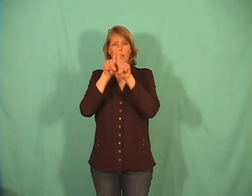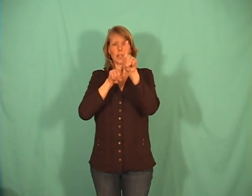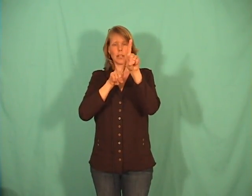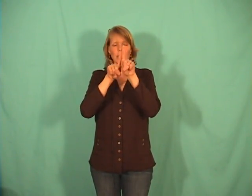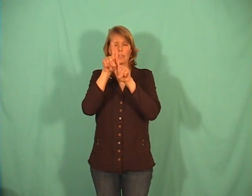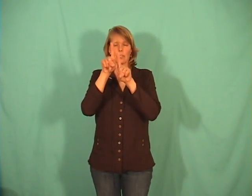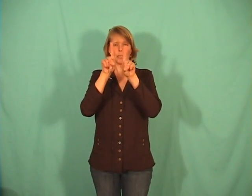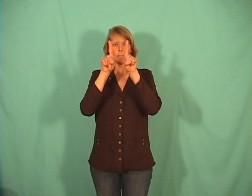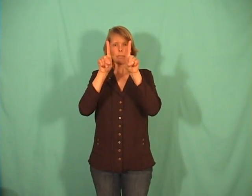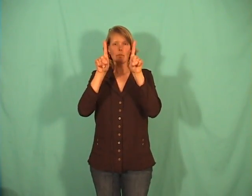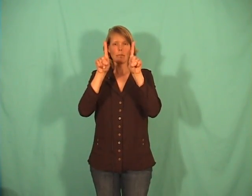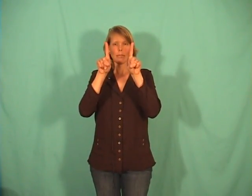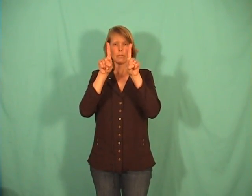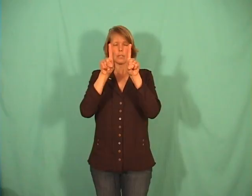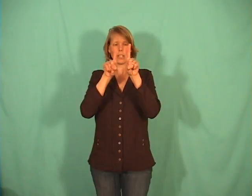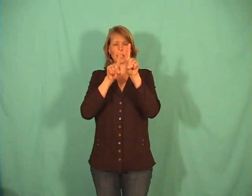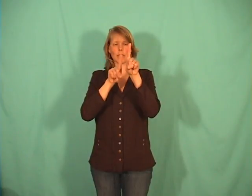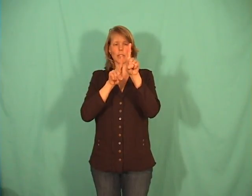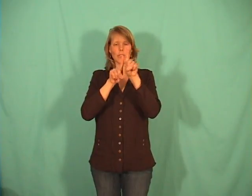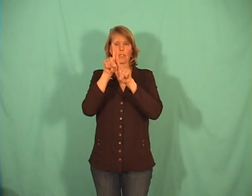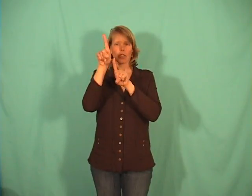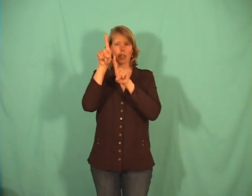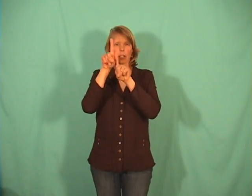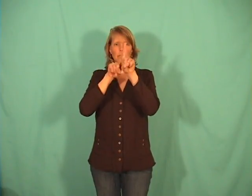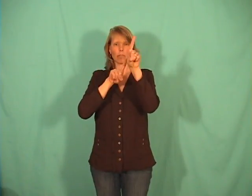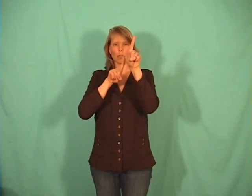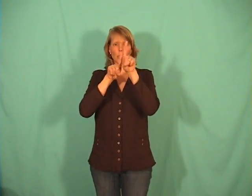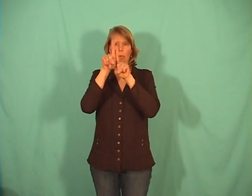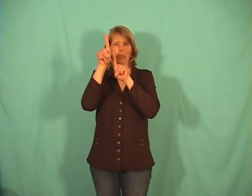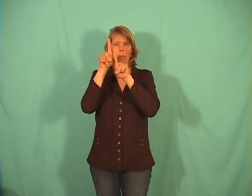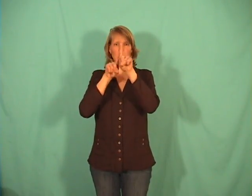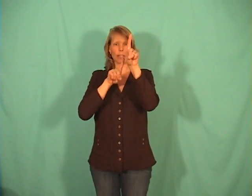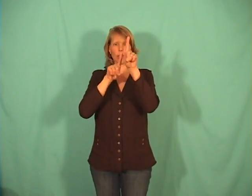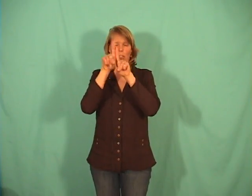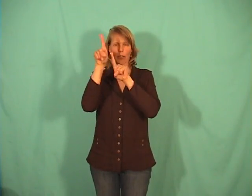You have your 2 index fingers and you just kind of swipe them past each other.